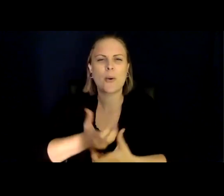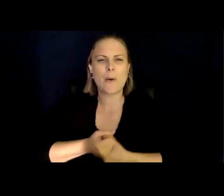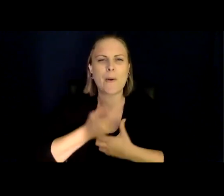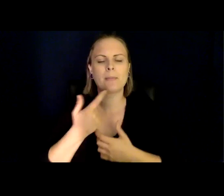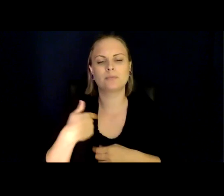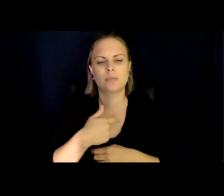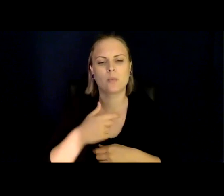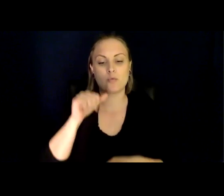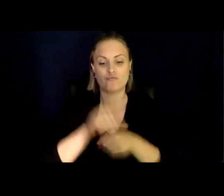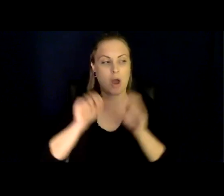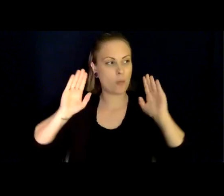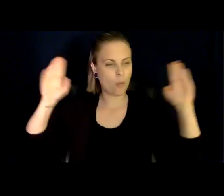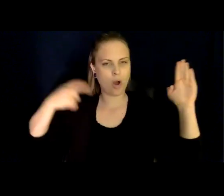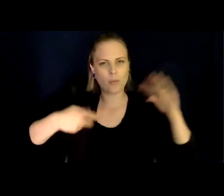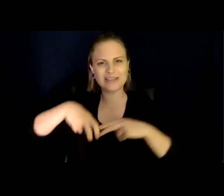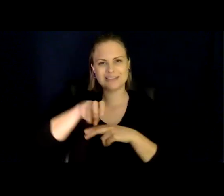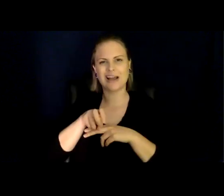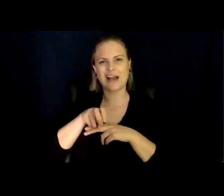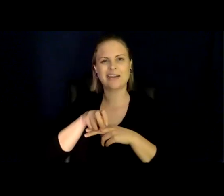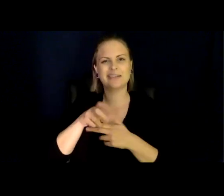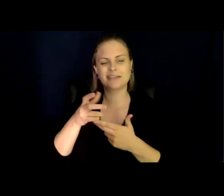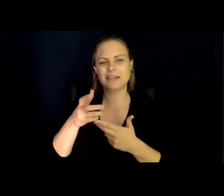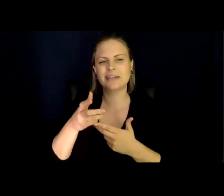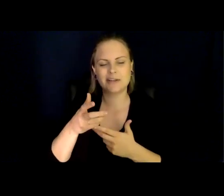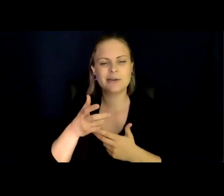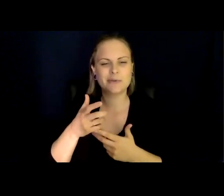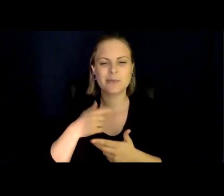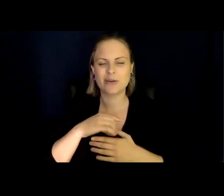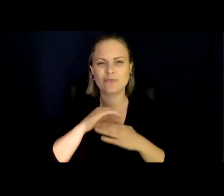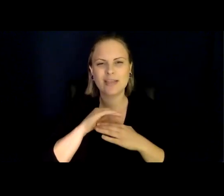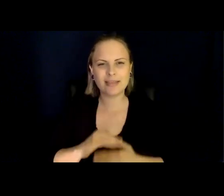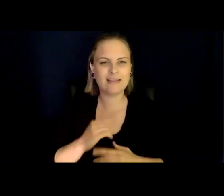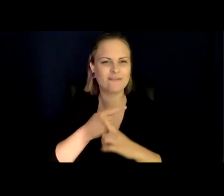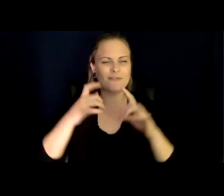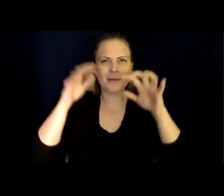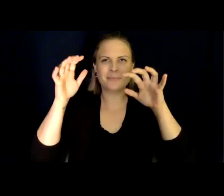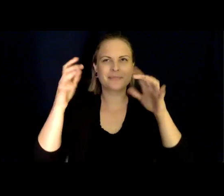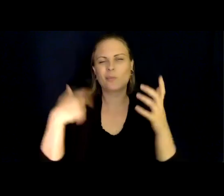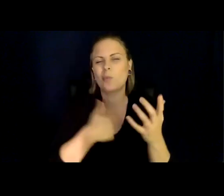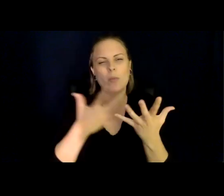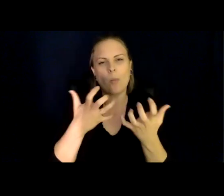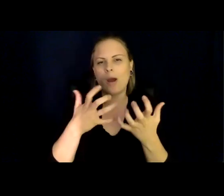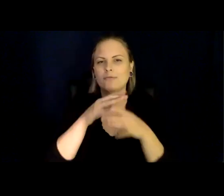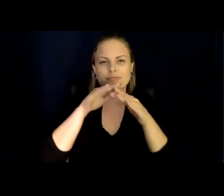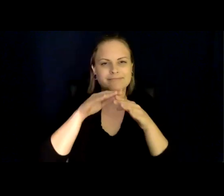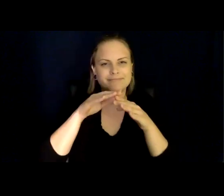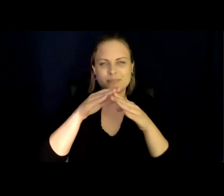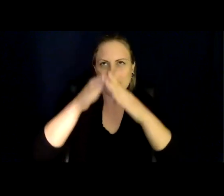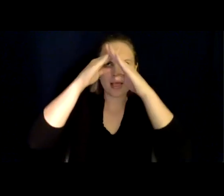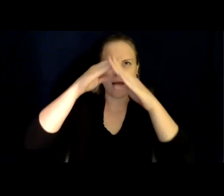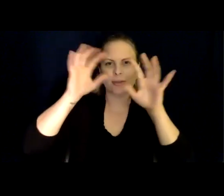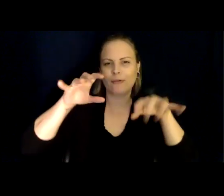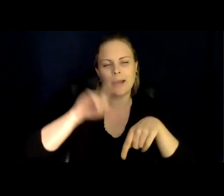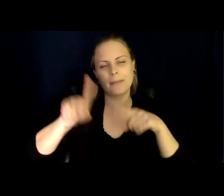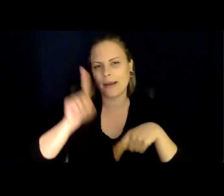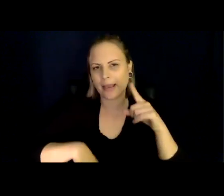rock wall in a hopeless desire for relief from the scouring elements. The absurdity of the situation instigated a few